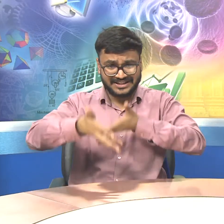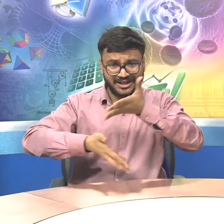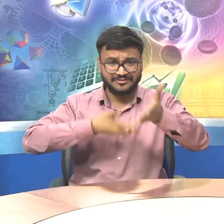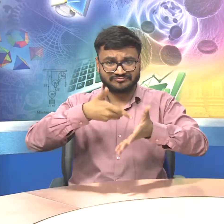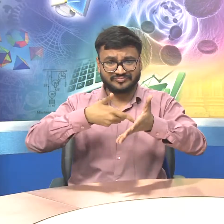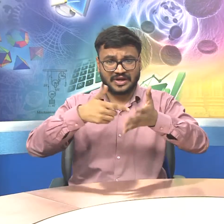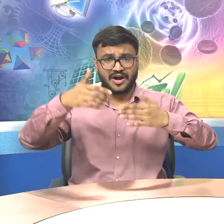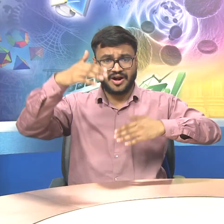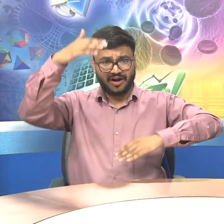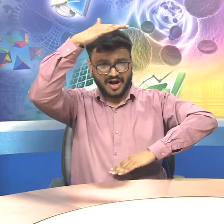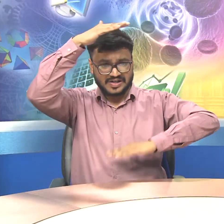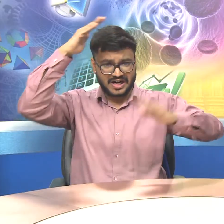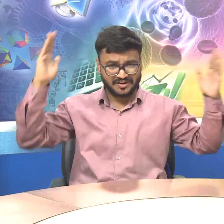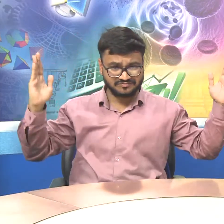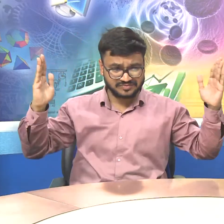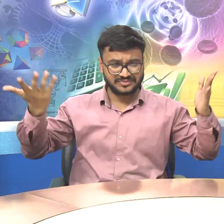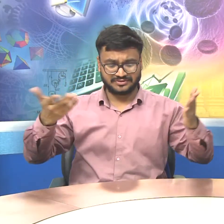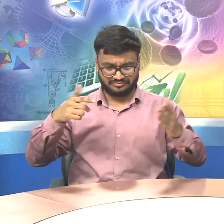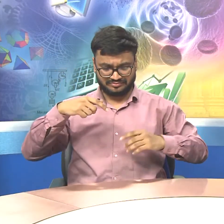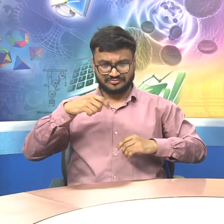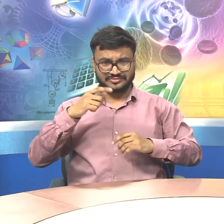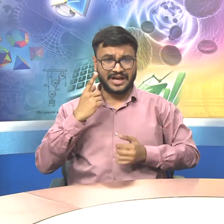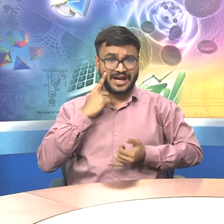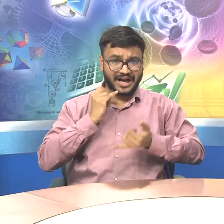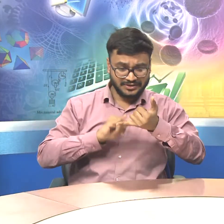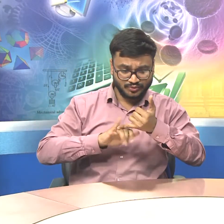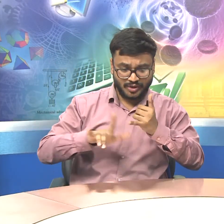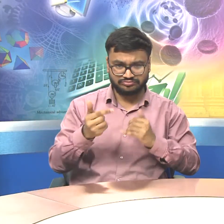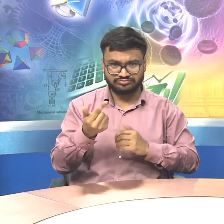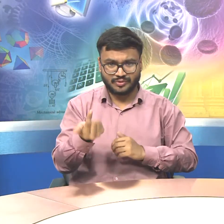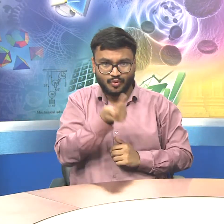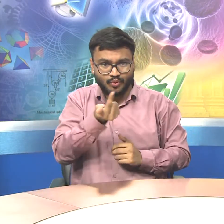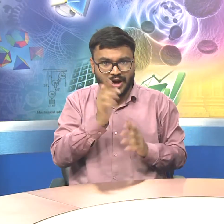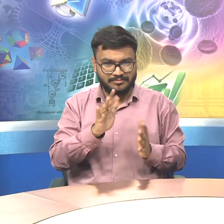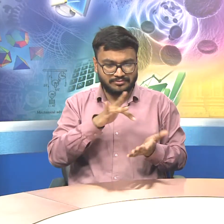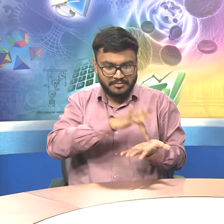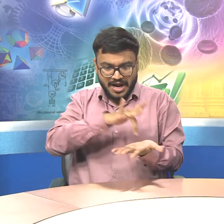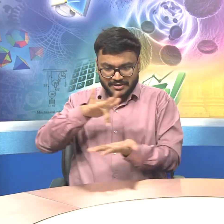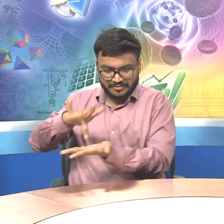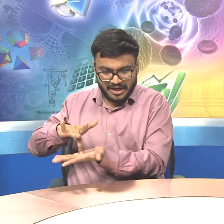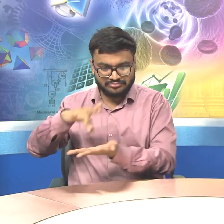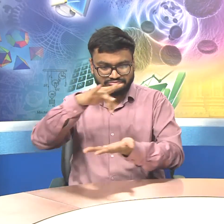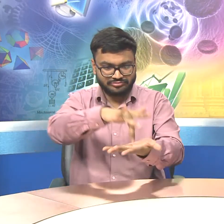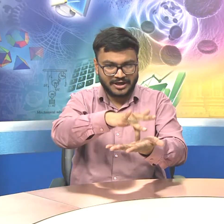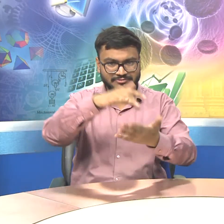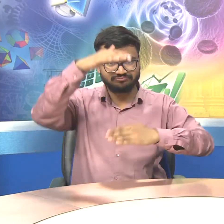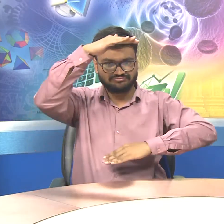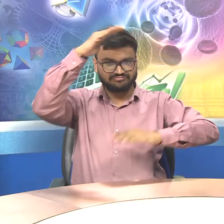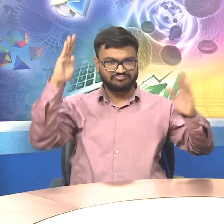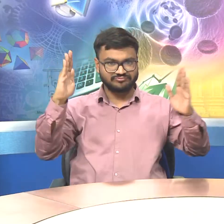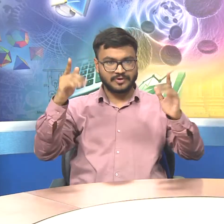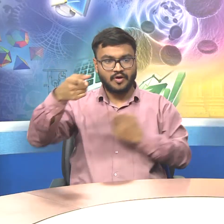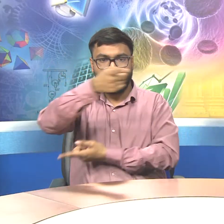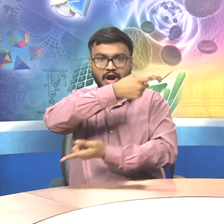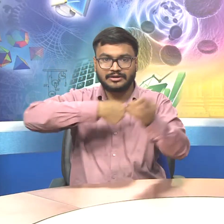Learners will be able to demonstrate an awareness of how the signing space is used in